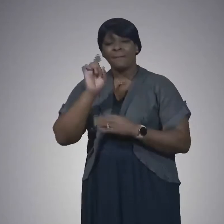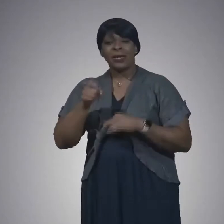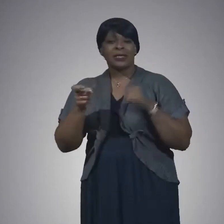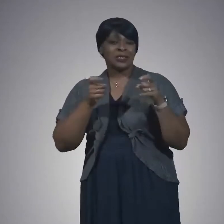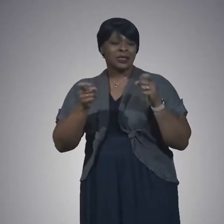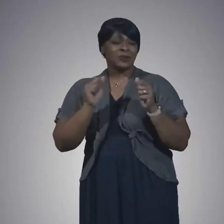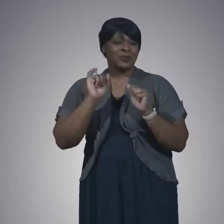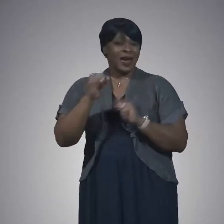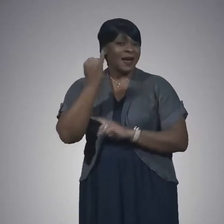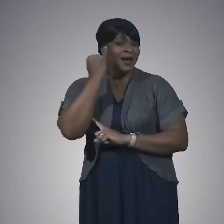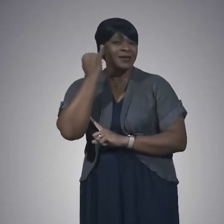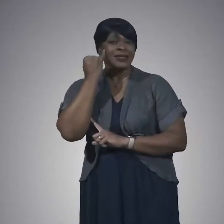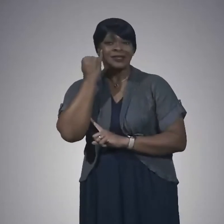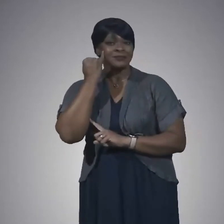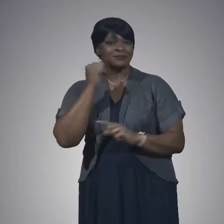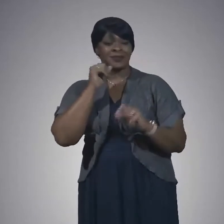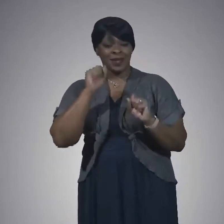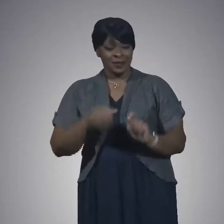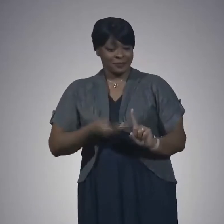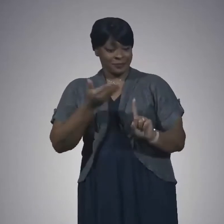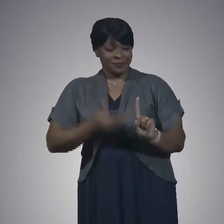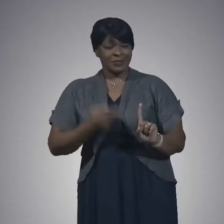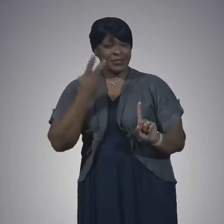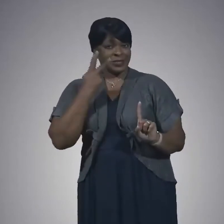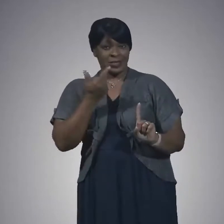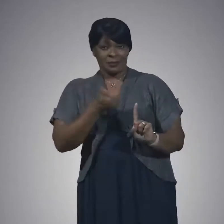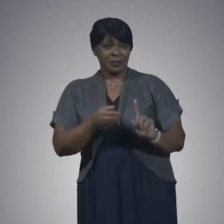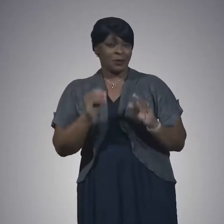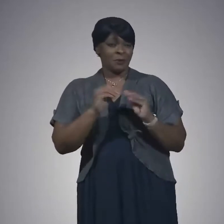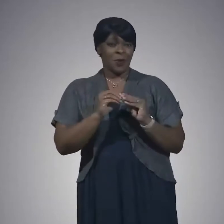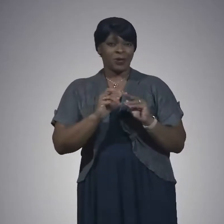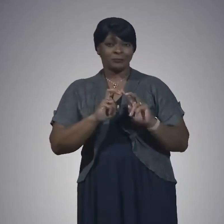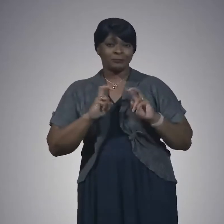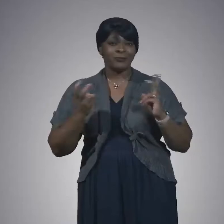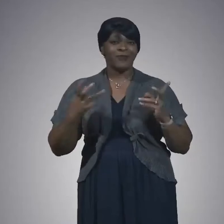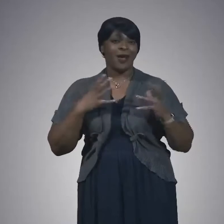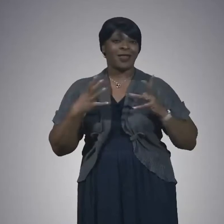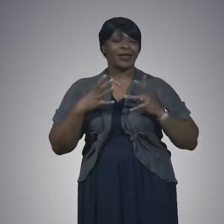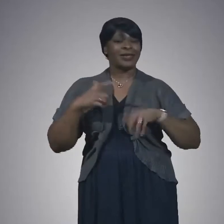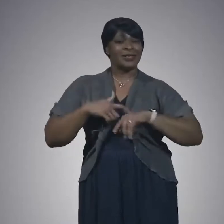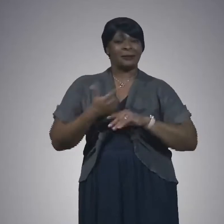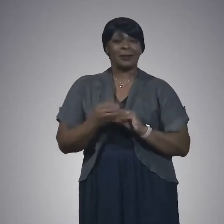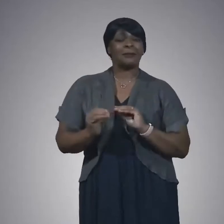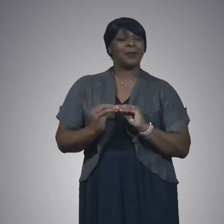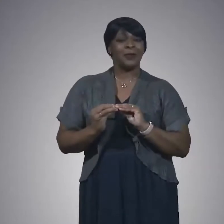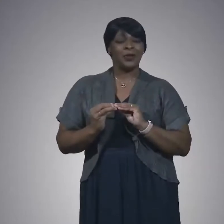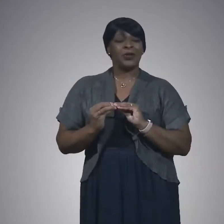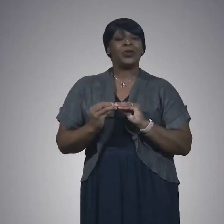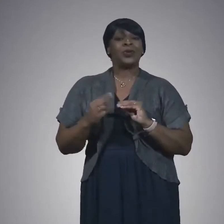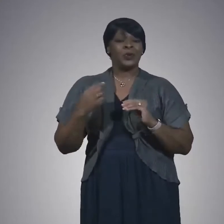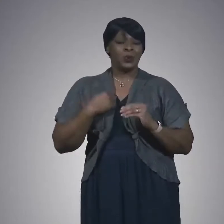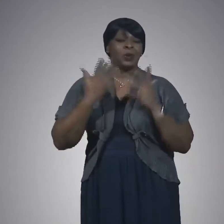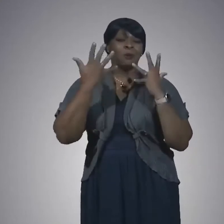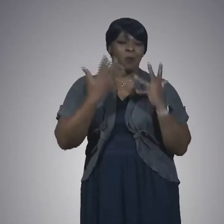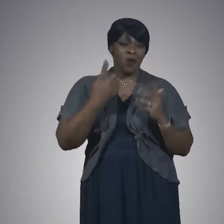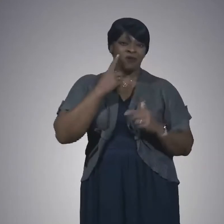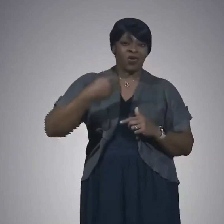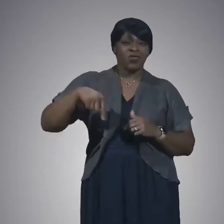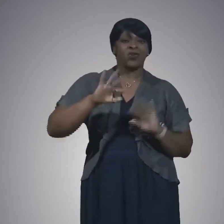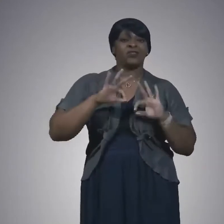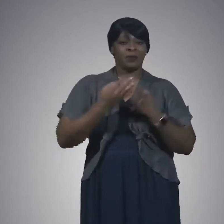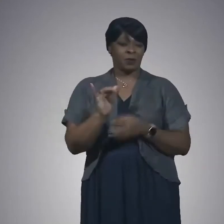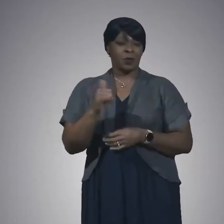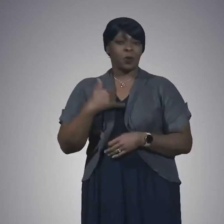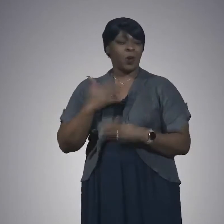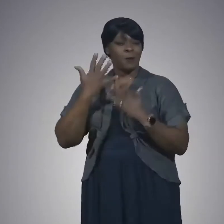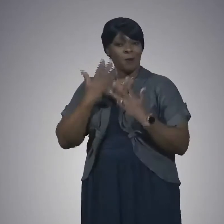with the idea that they will not have a family member at the table for the holidays. And so we mourn for all of the families, and we do